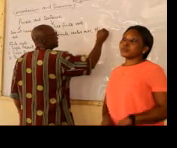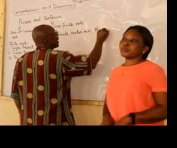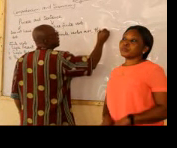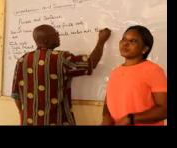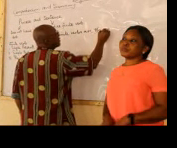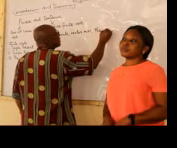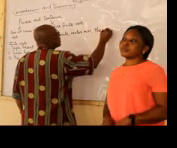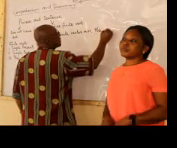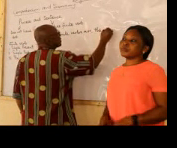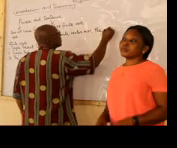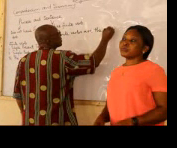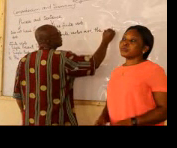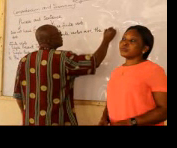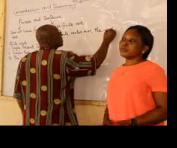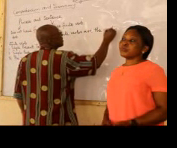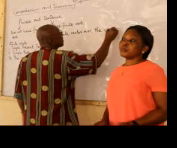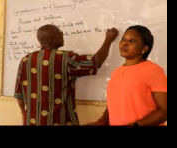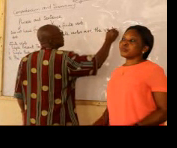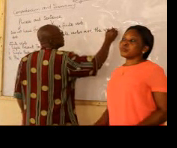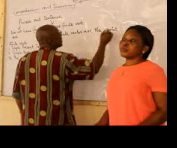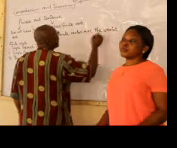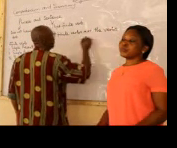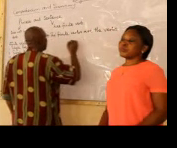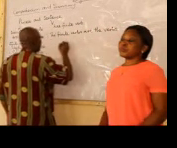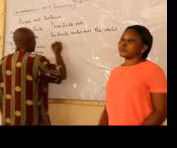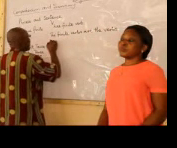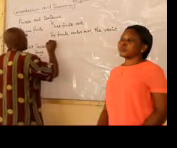the verbs